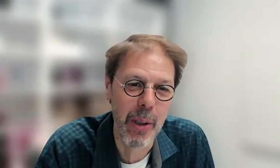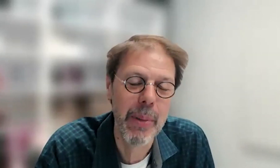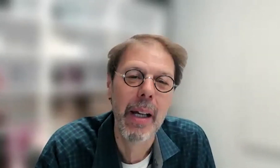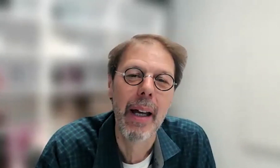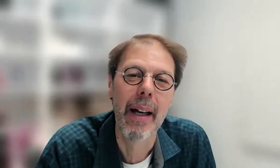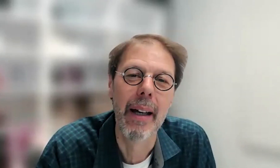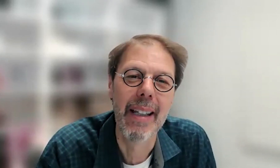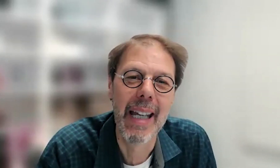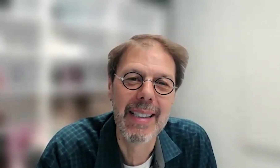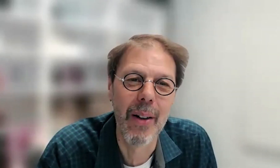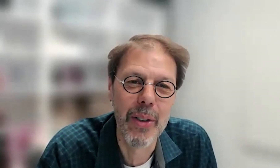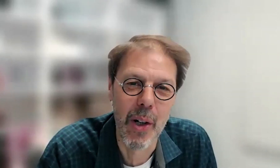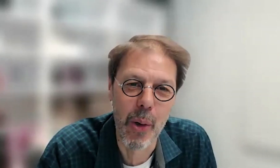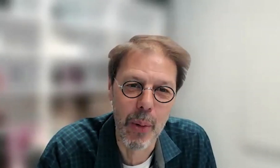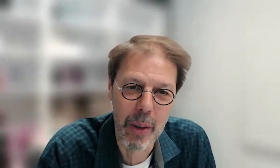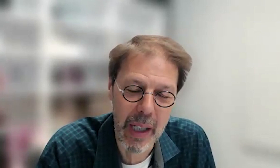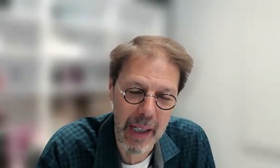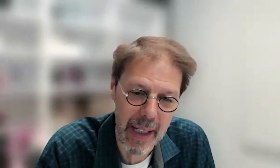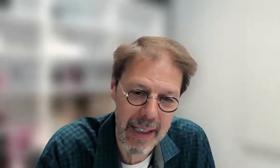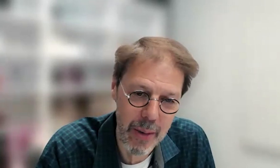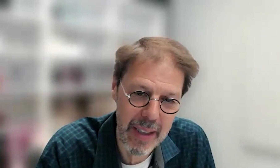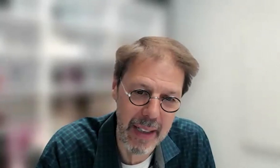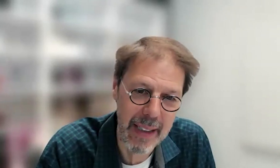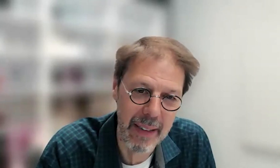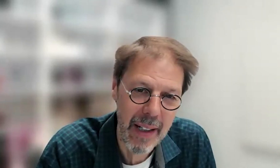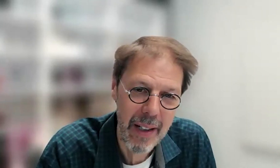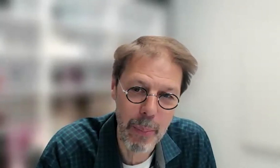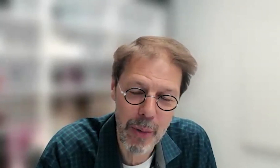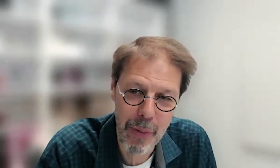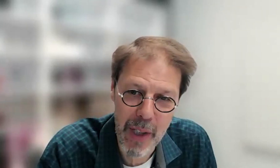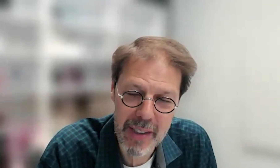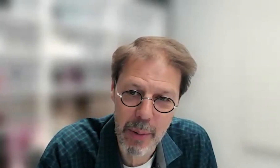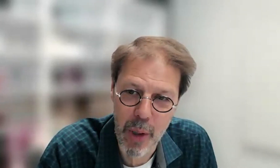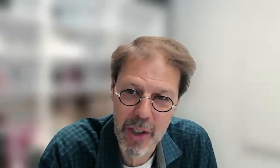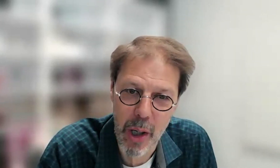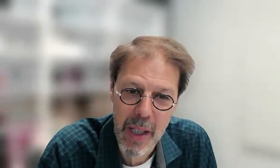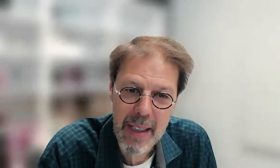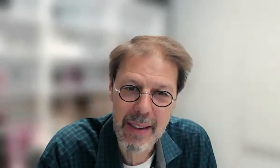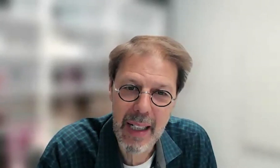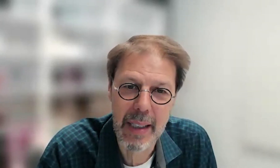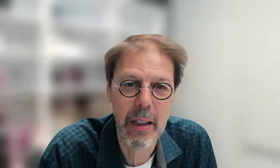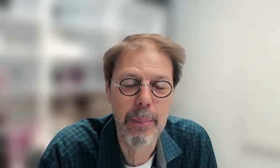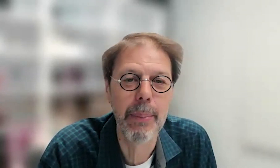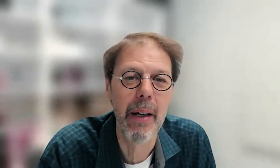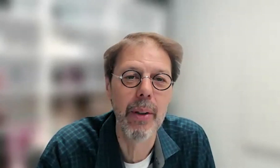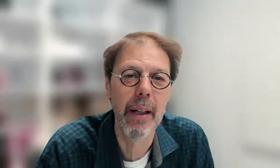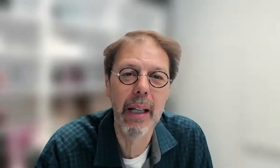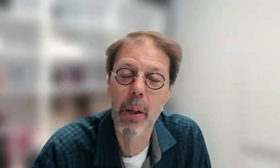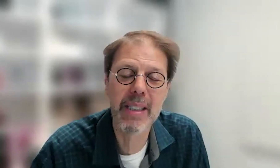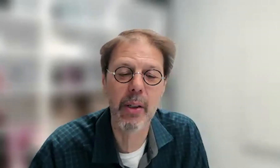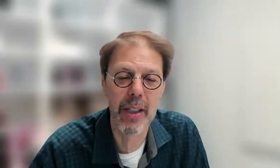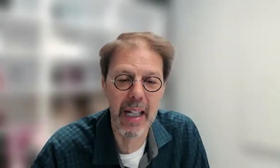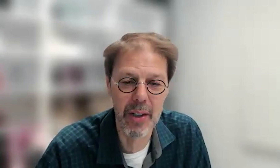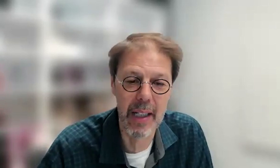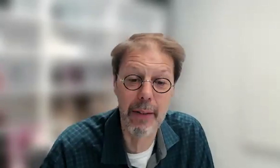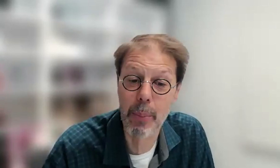Eleanor Ostrom gets also quickly associated. And you're both from the Ostrom Workshop. So tell us a little bit about,